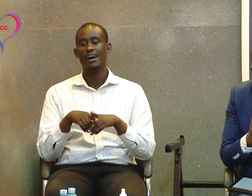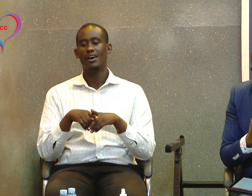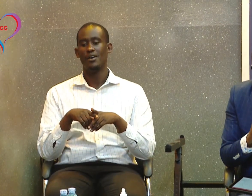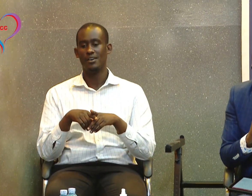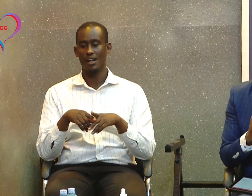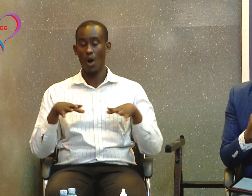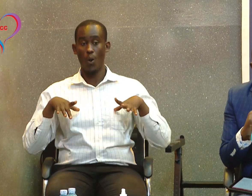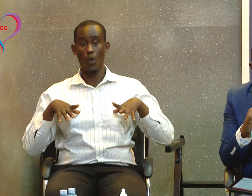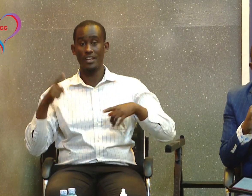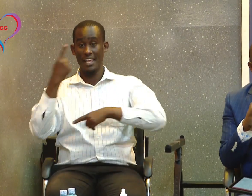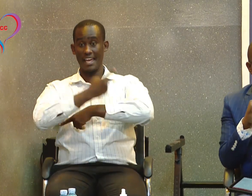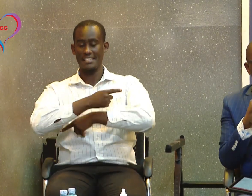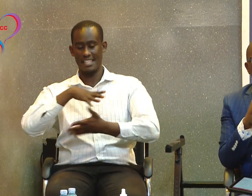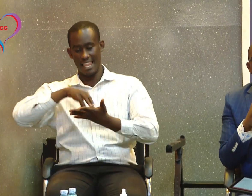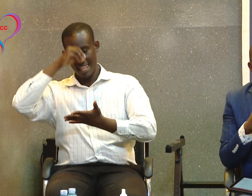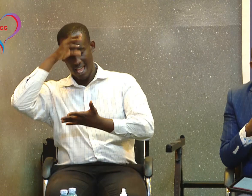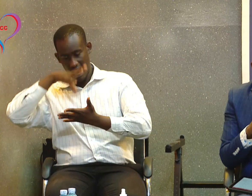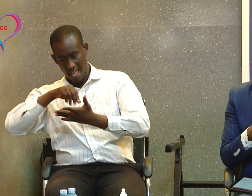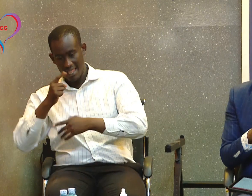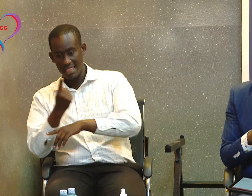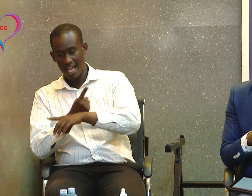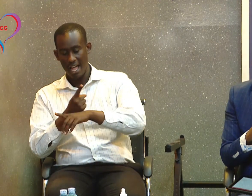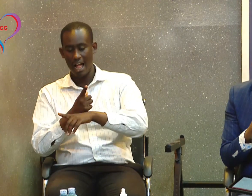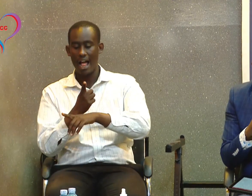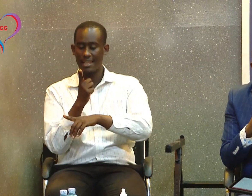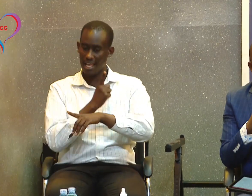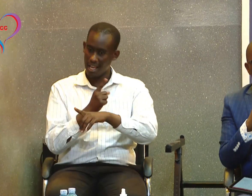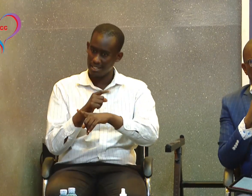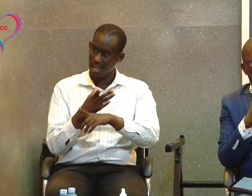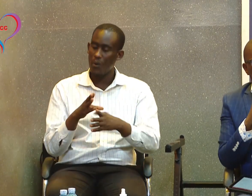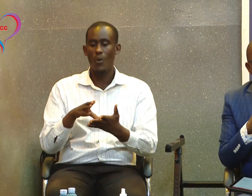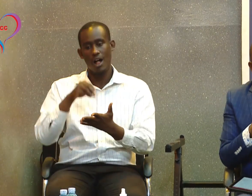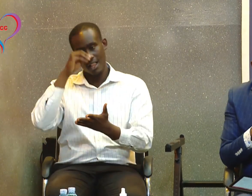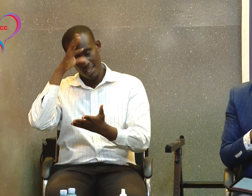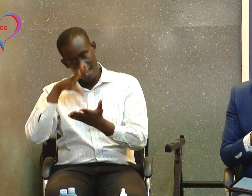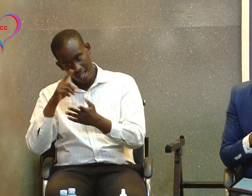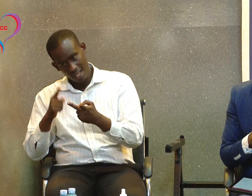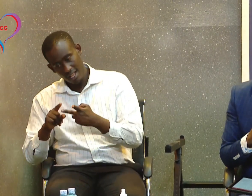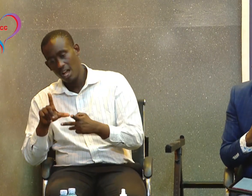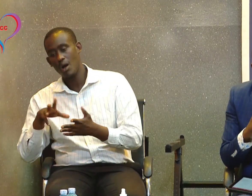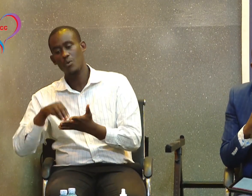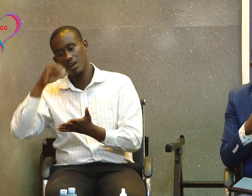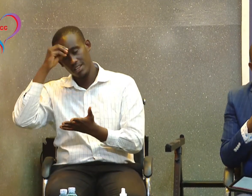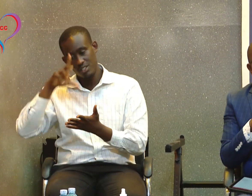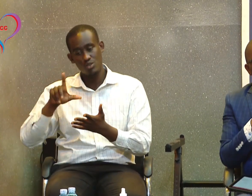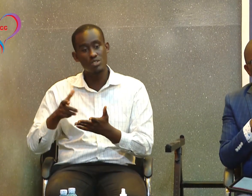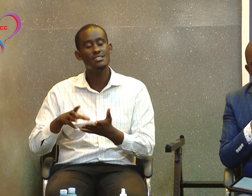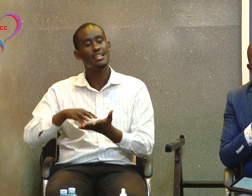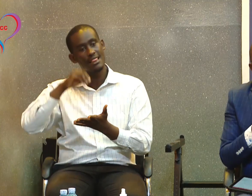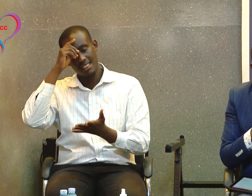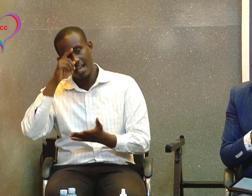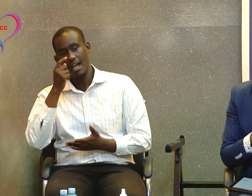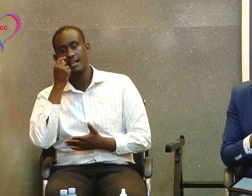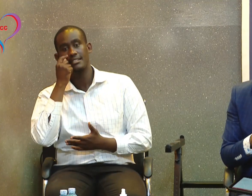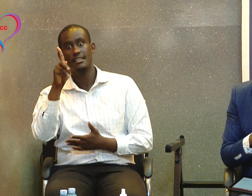Lunch hour, we are here learning. In the nights, we are here learning. On radios, we are here learning.